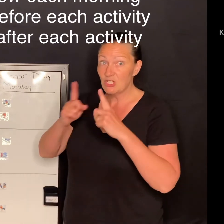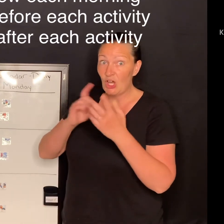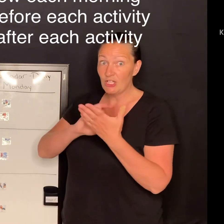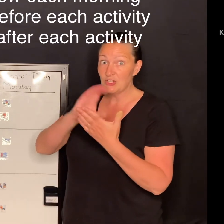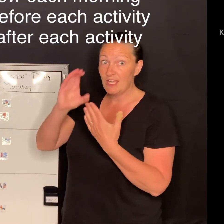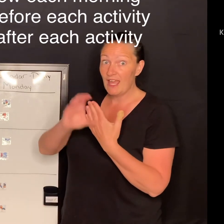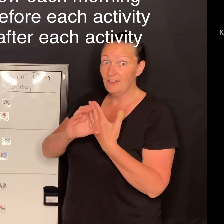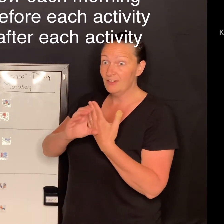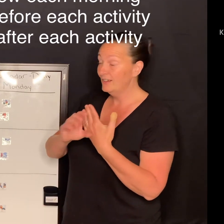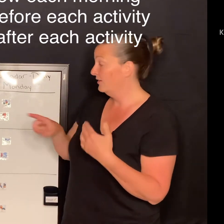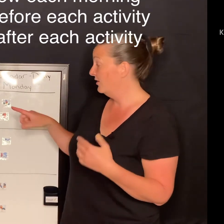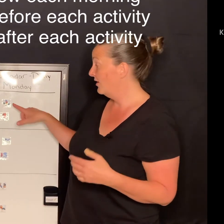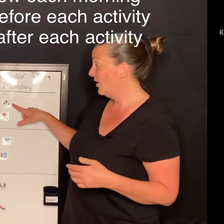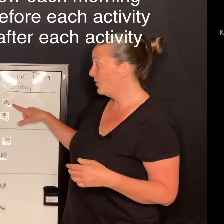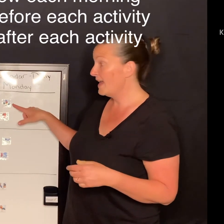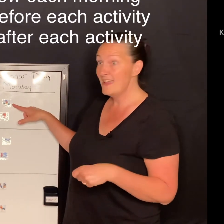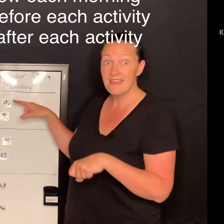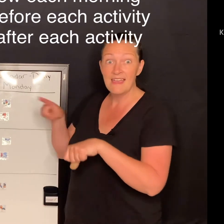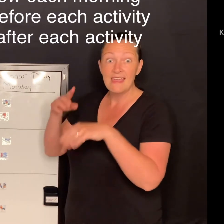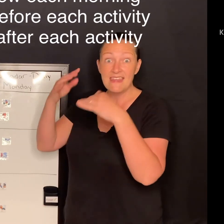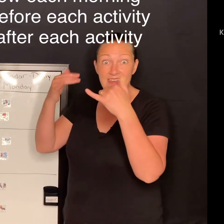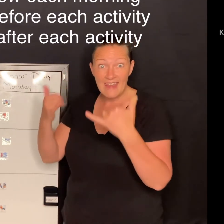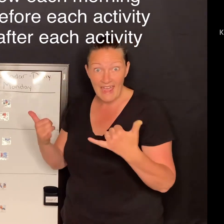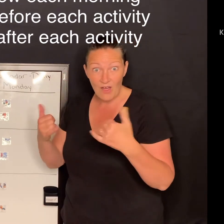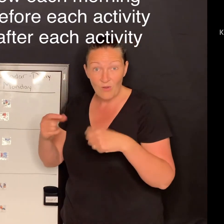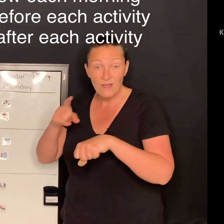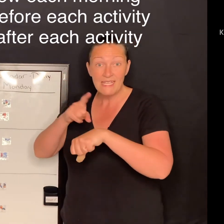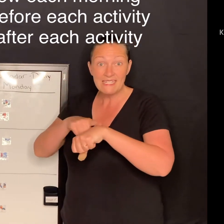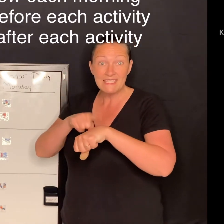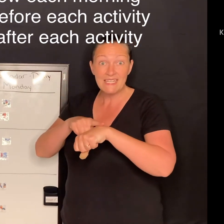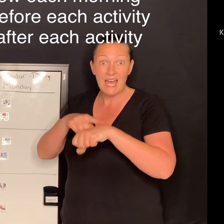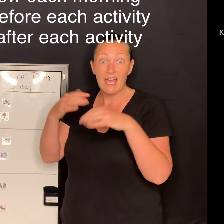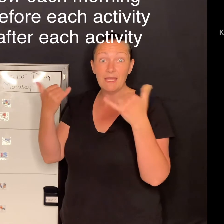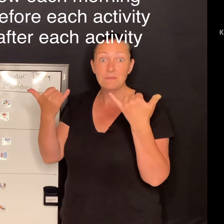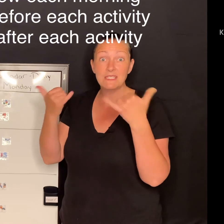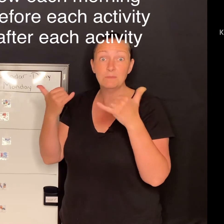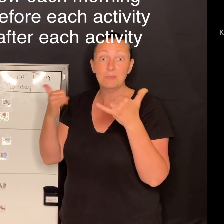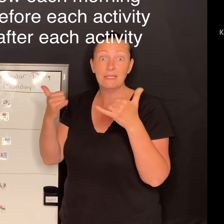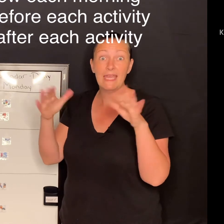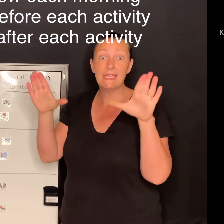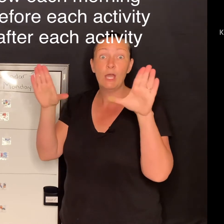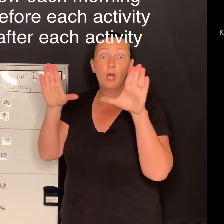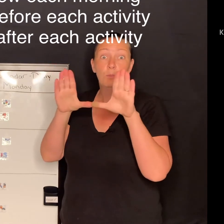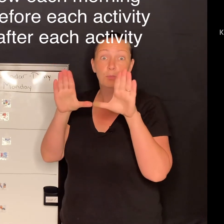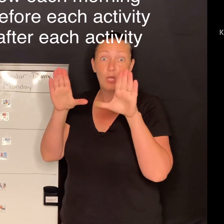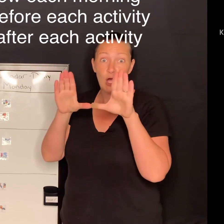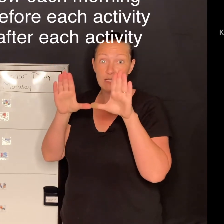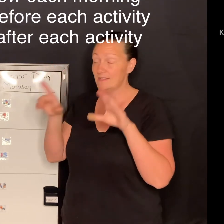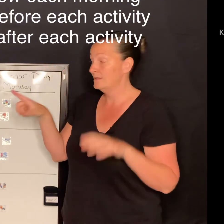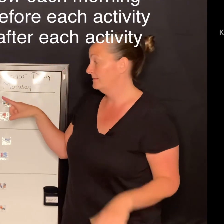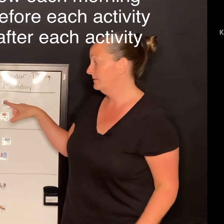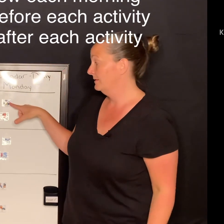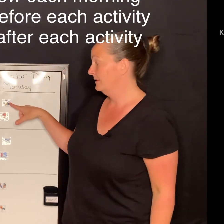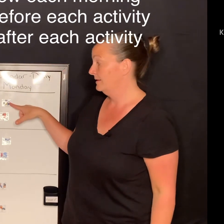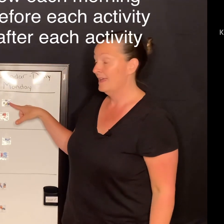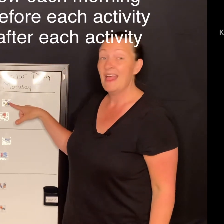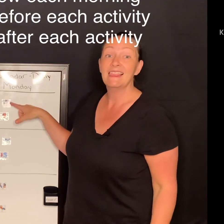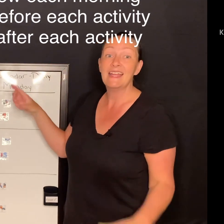at your calendar. Okay, now it's time to play blocks. Let's